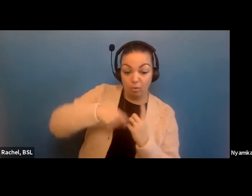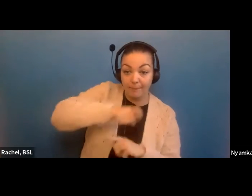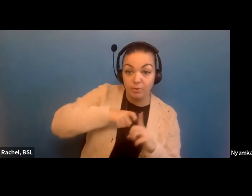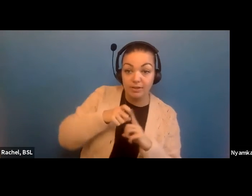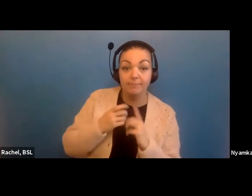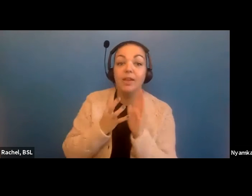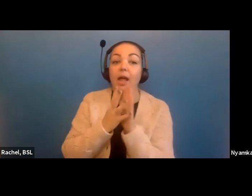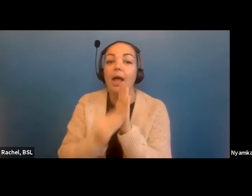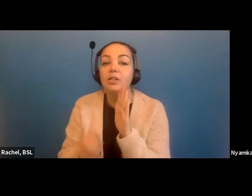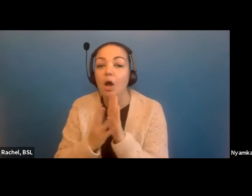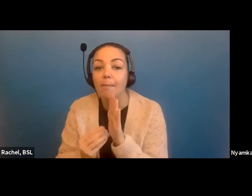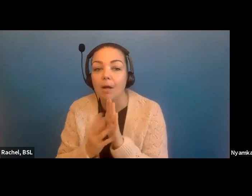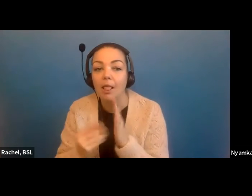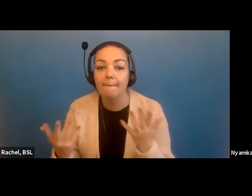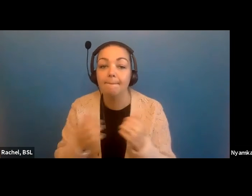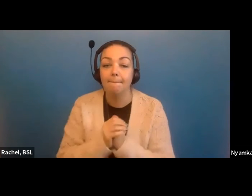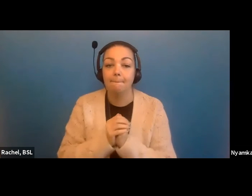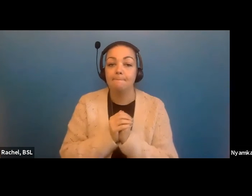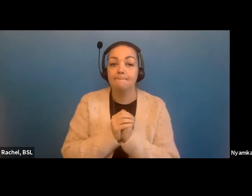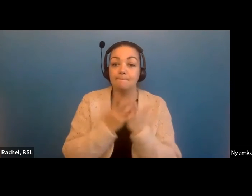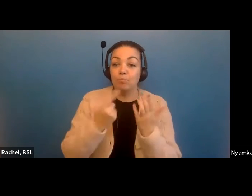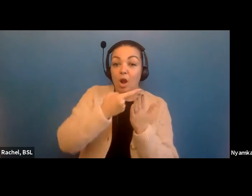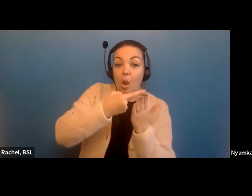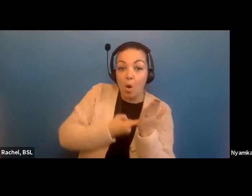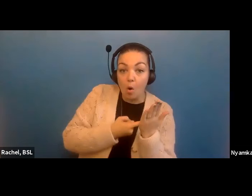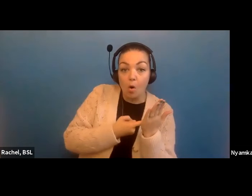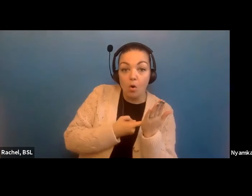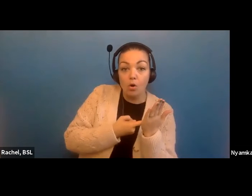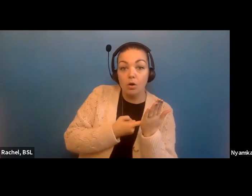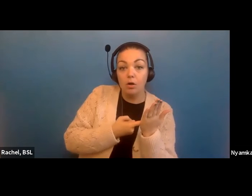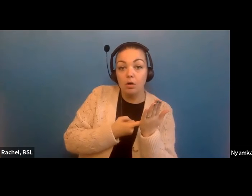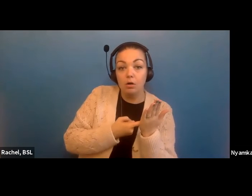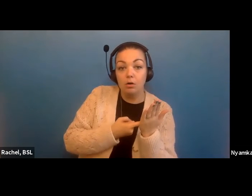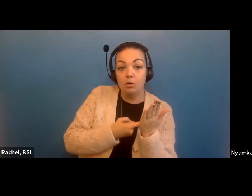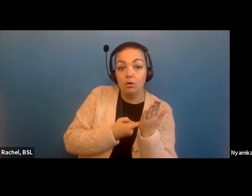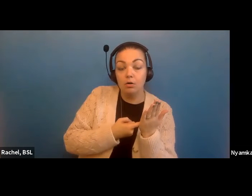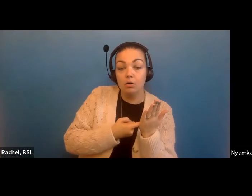we have different sectors and with different laws, but